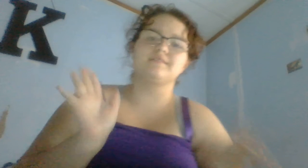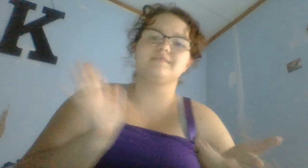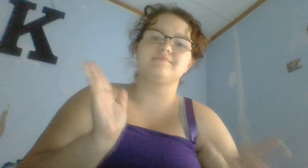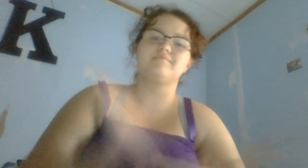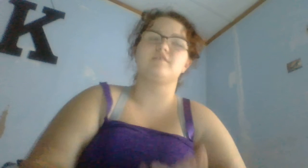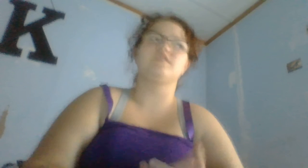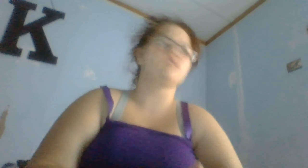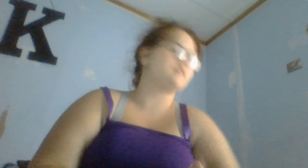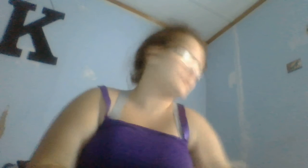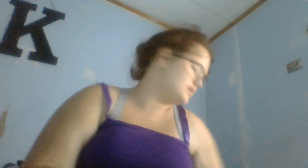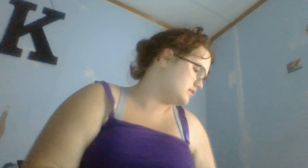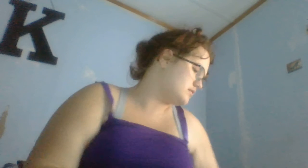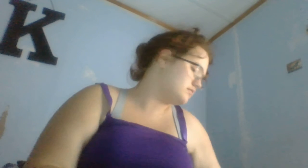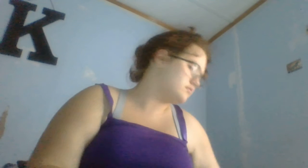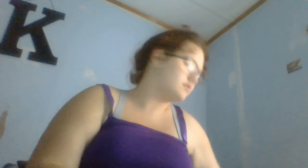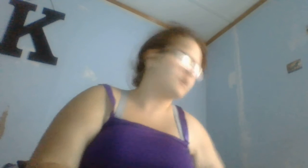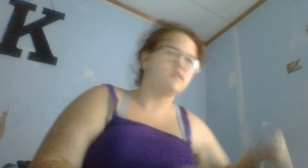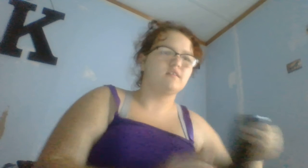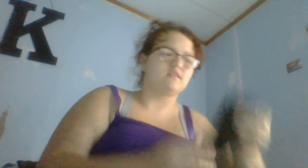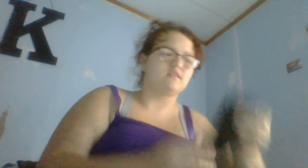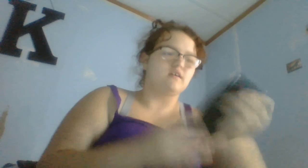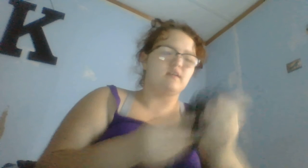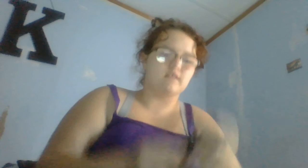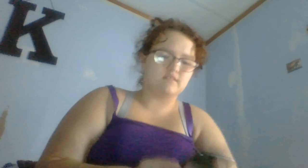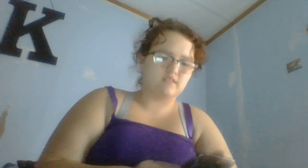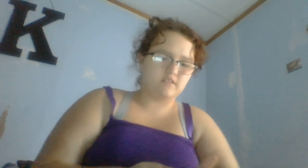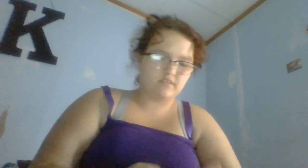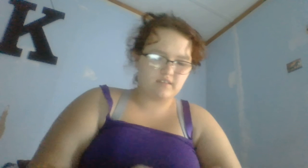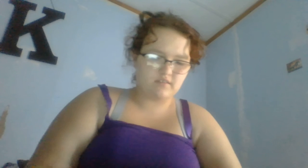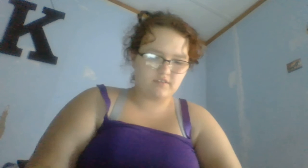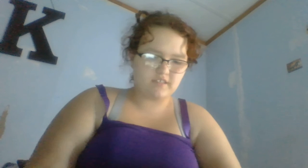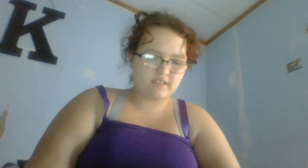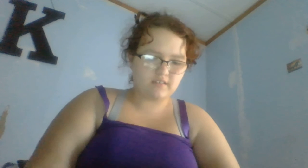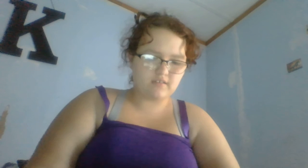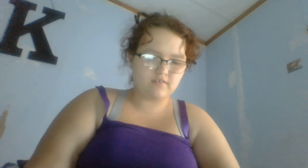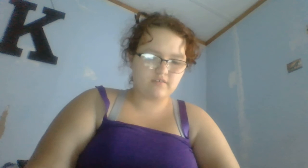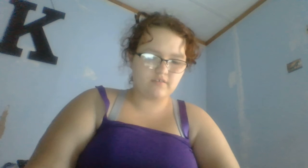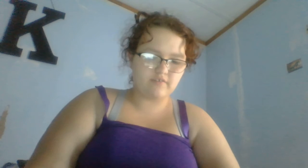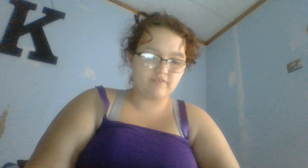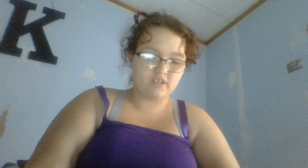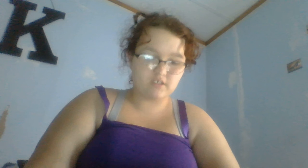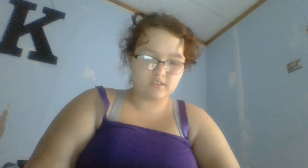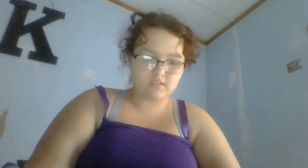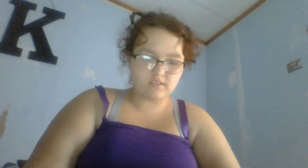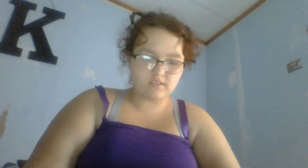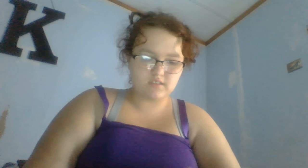our 30th is it 30 30th or 31st